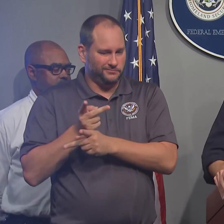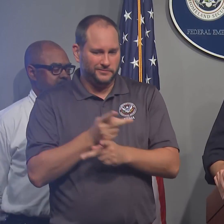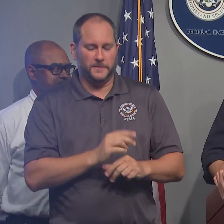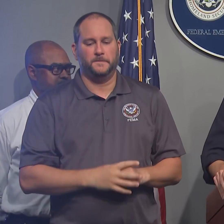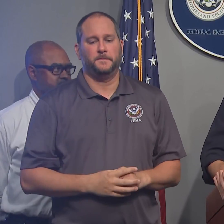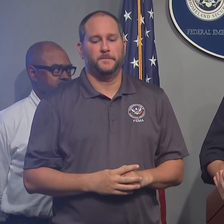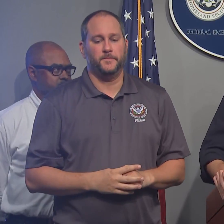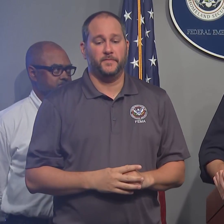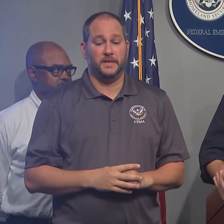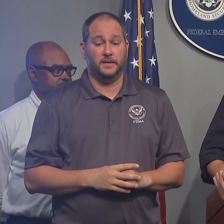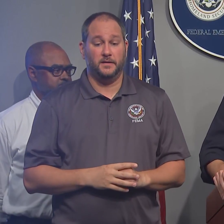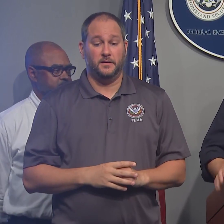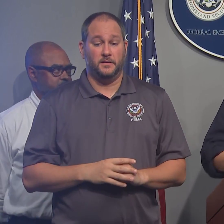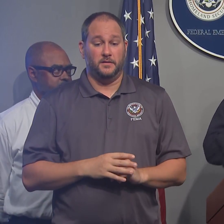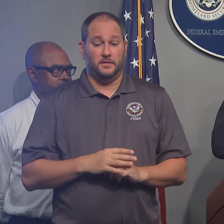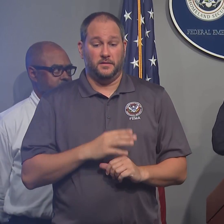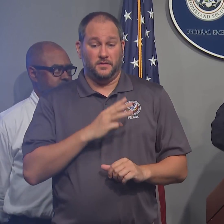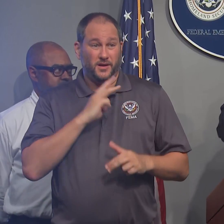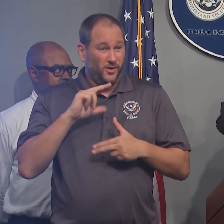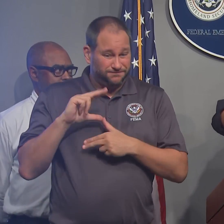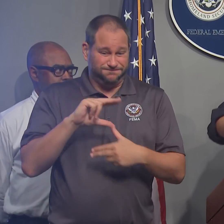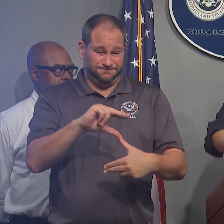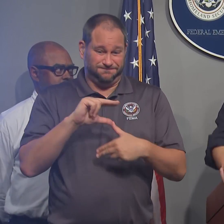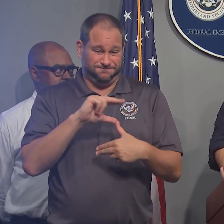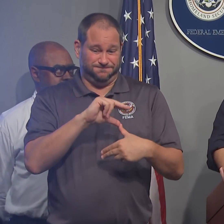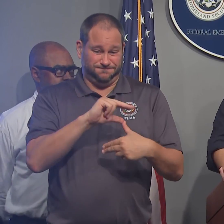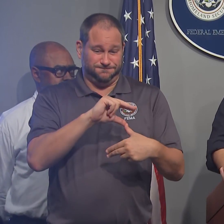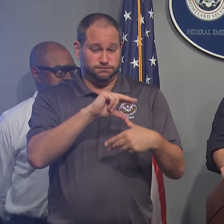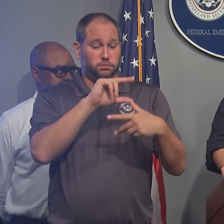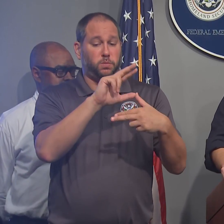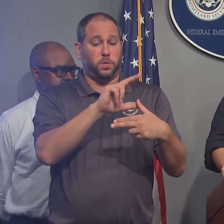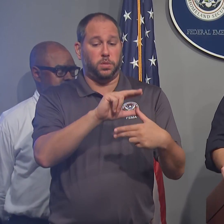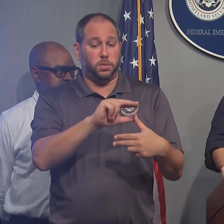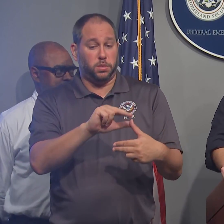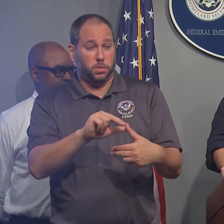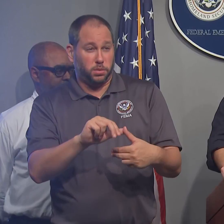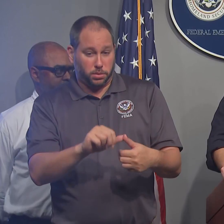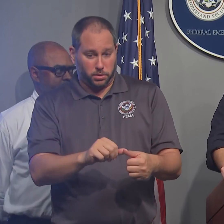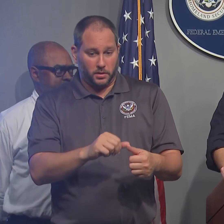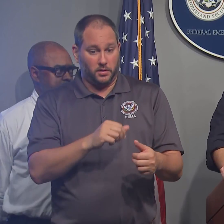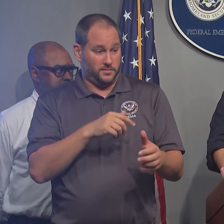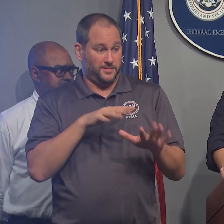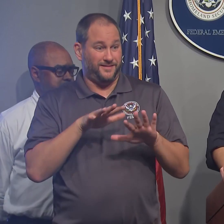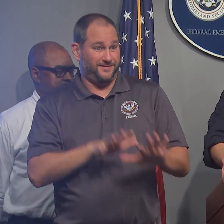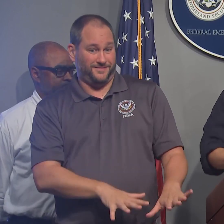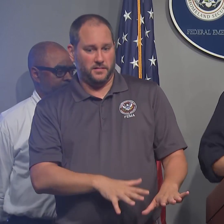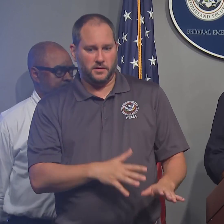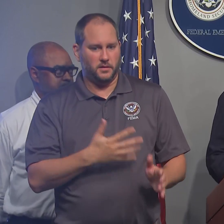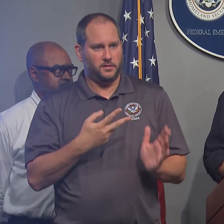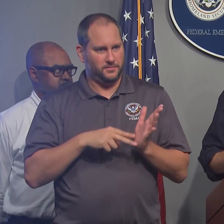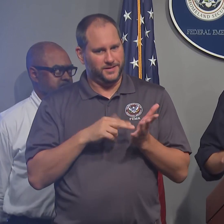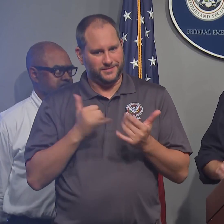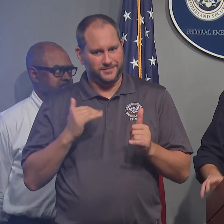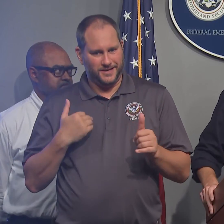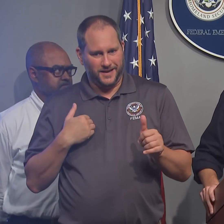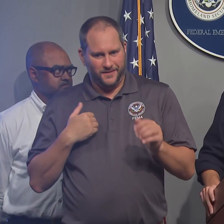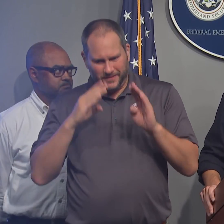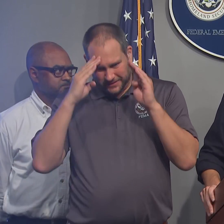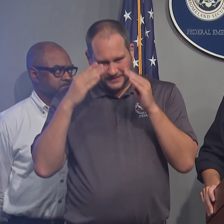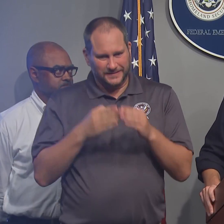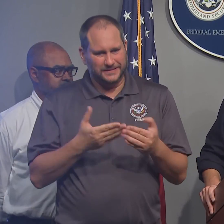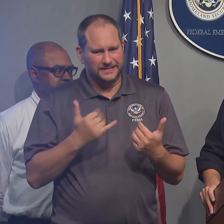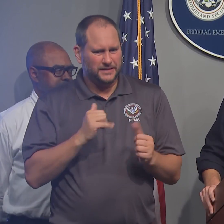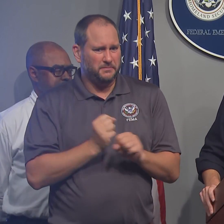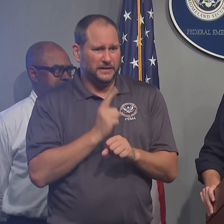exit the Carolinas and Virginias, and the threat ceases, we're going to be focused on stabilizing what we call